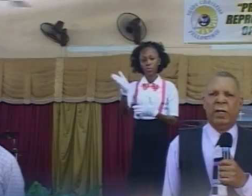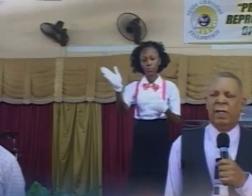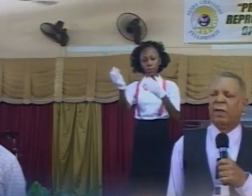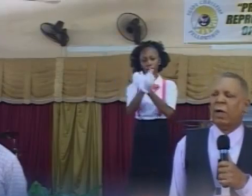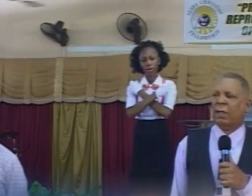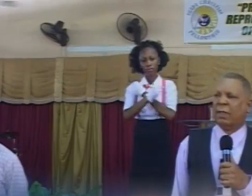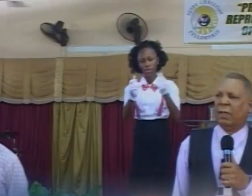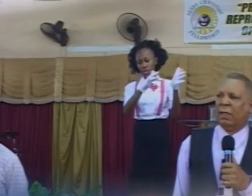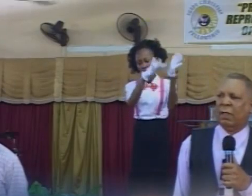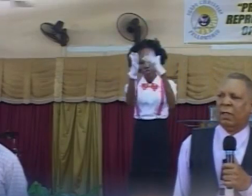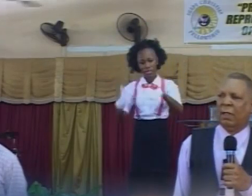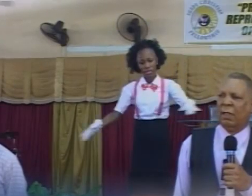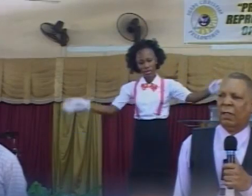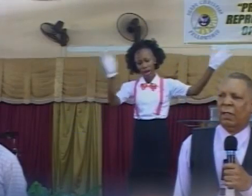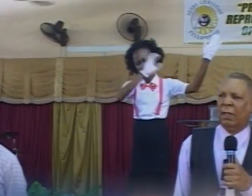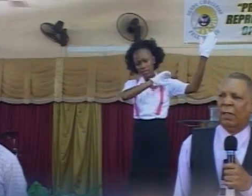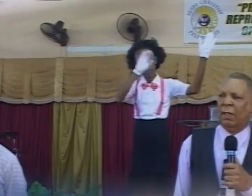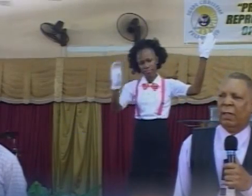Jesus Christ,